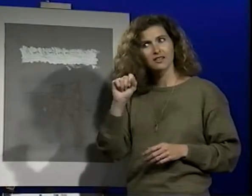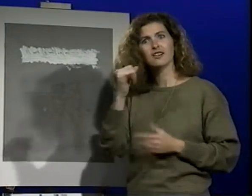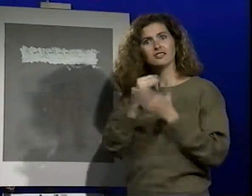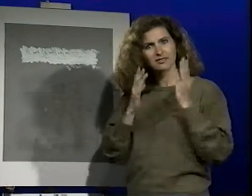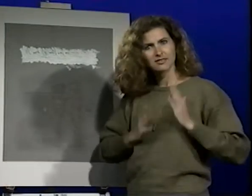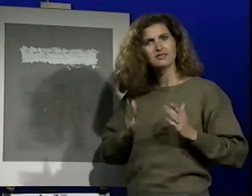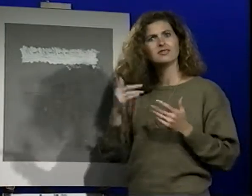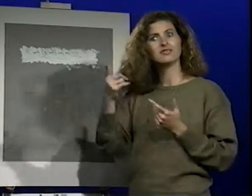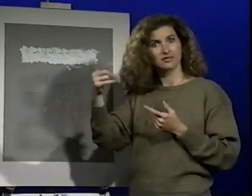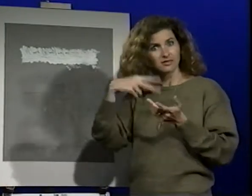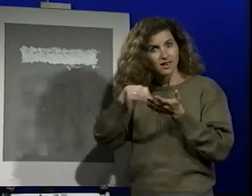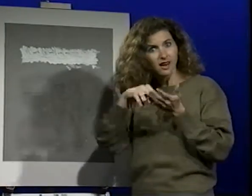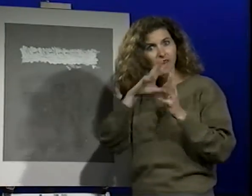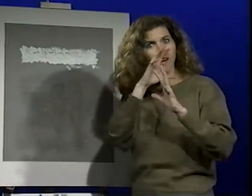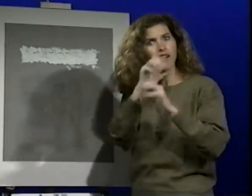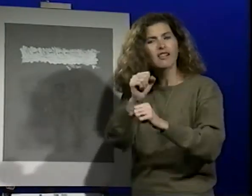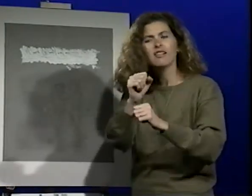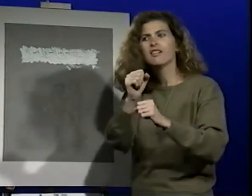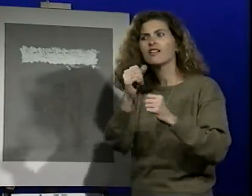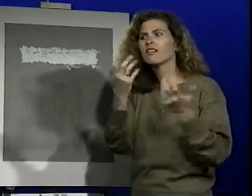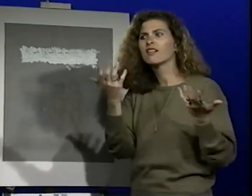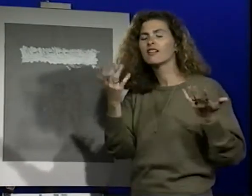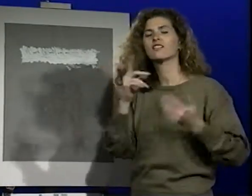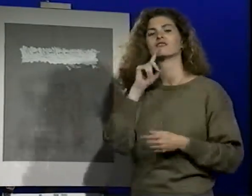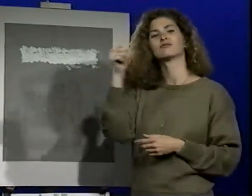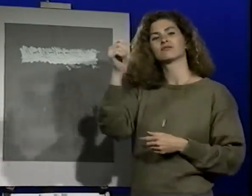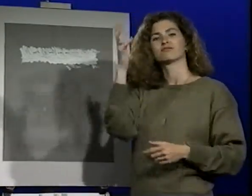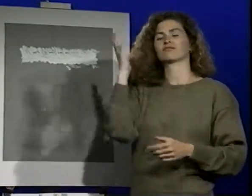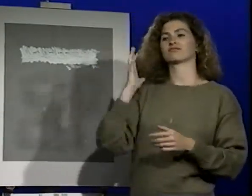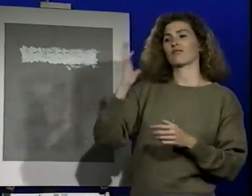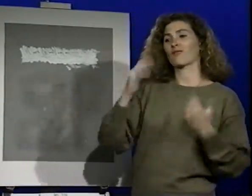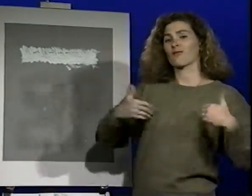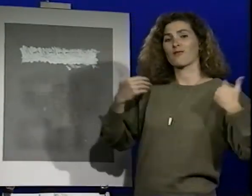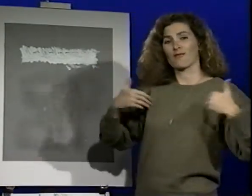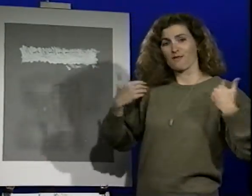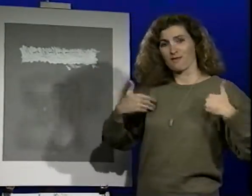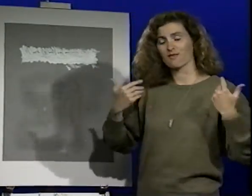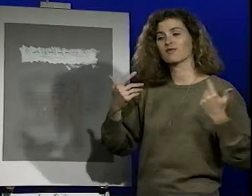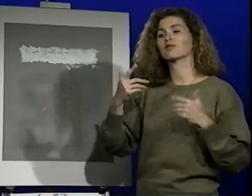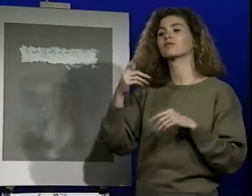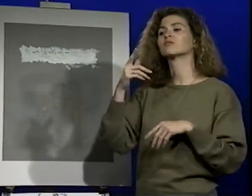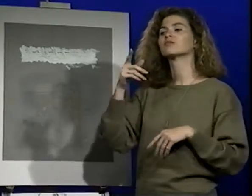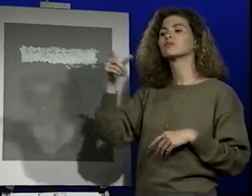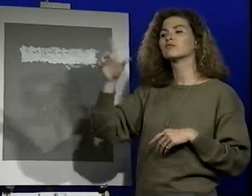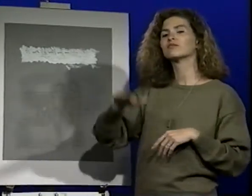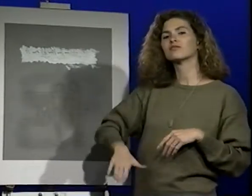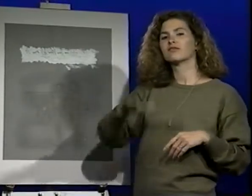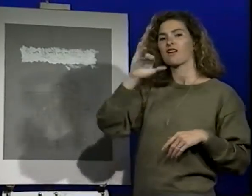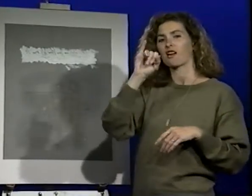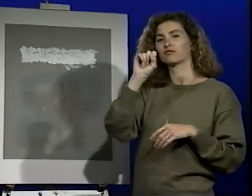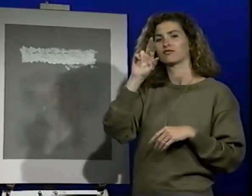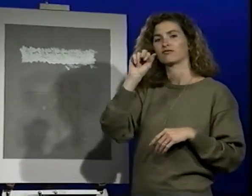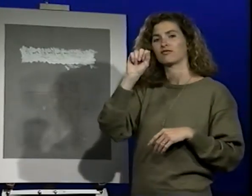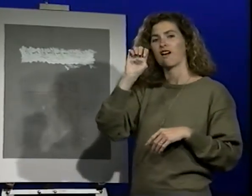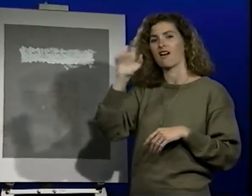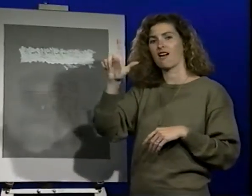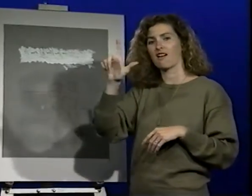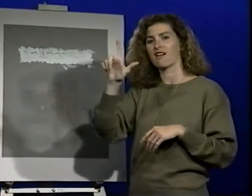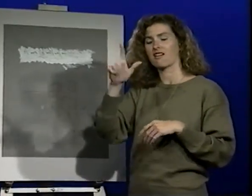He's drawn a dancer, and he was fascinated with dance, even though he was deaf. When he was young, he grew up